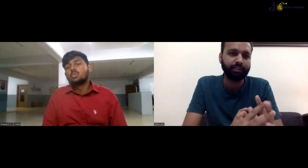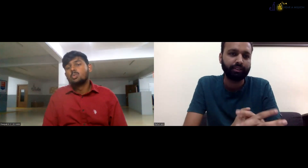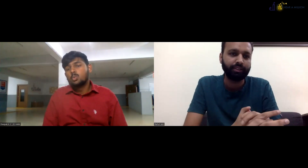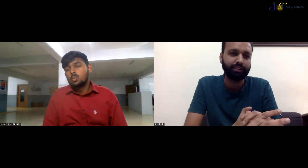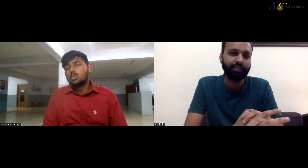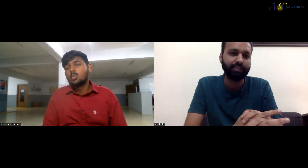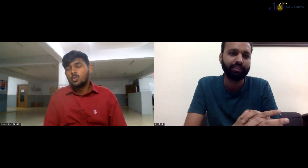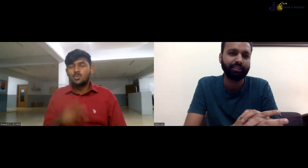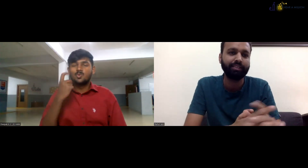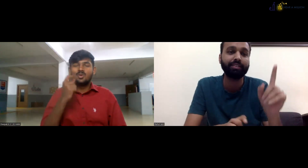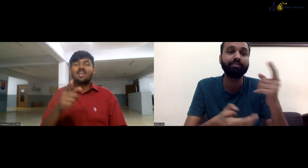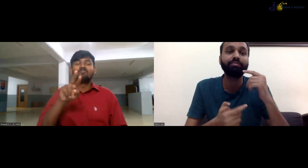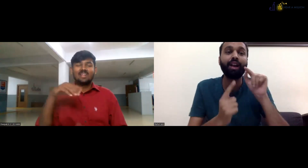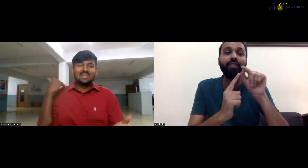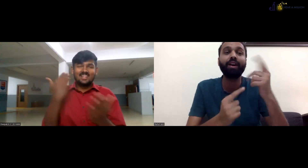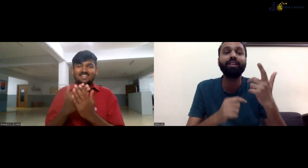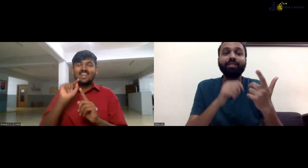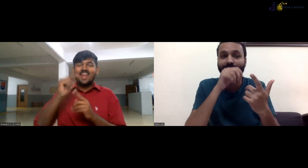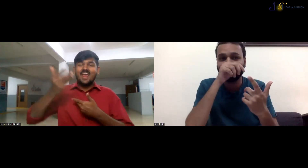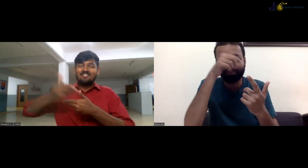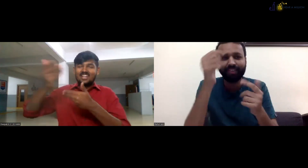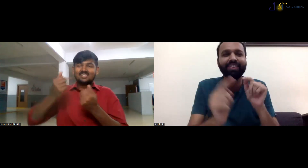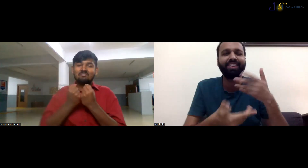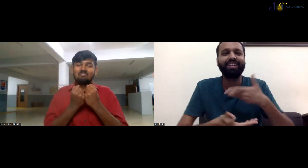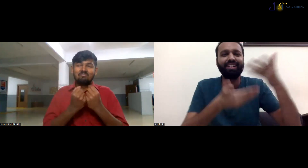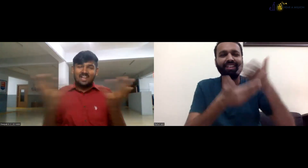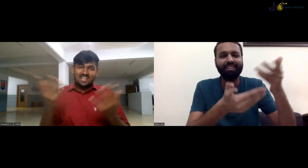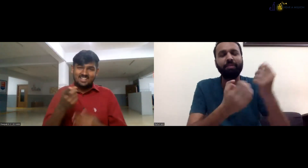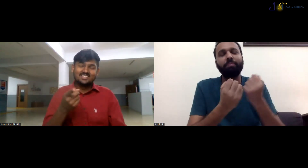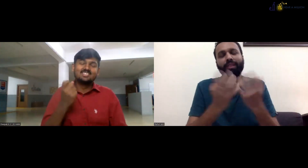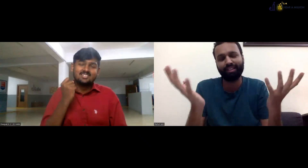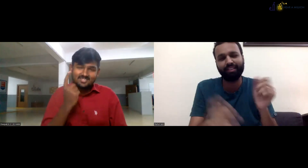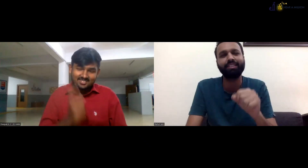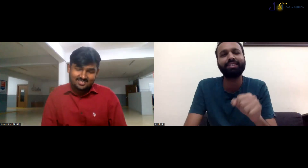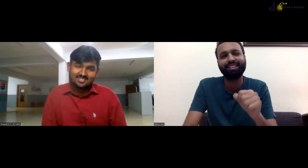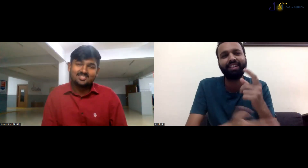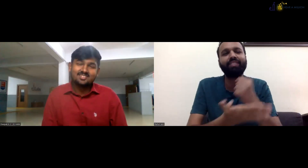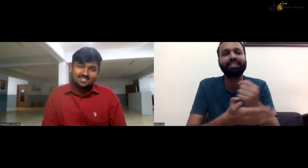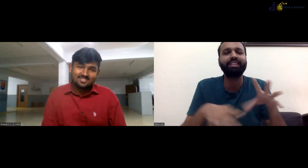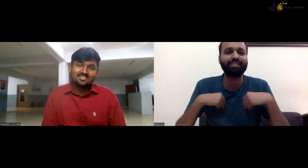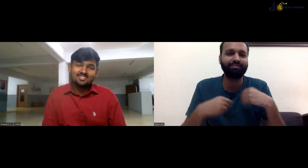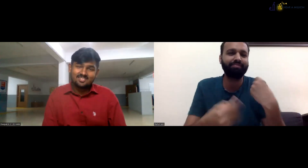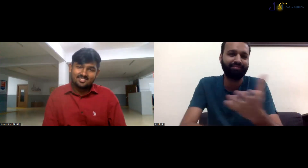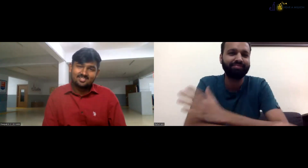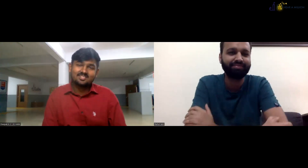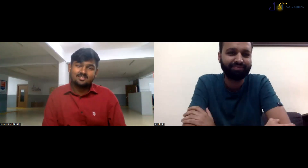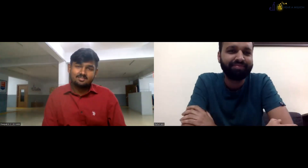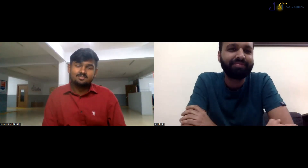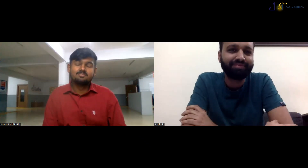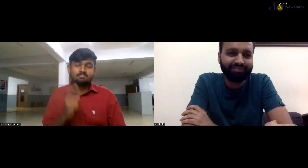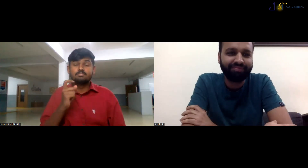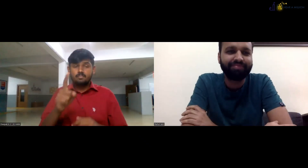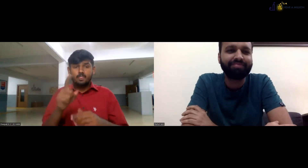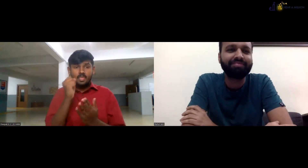just enjoyment, visa can be rejected. Oh, so yeah, Rahul, I'm sure you have been invited to